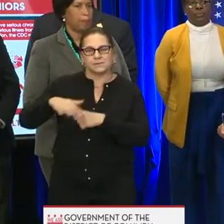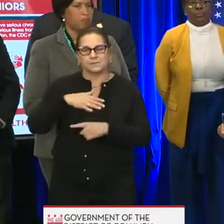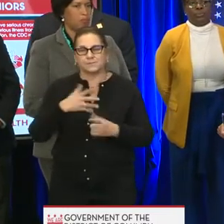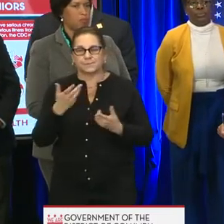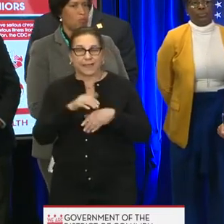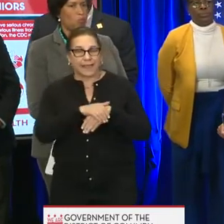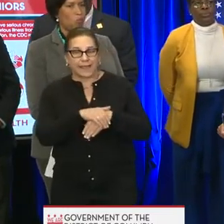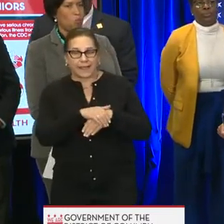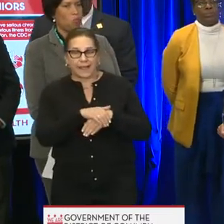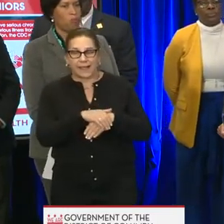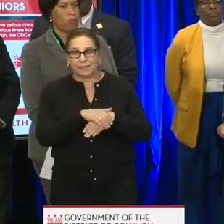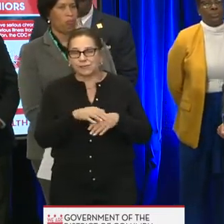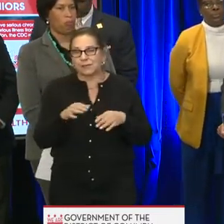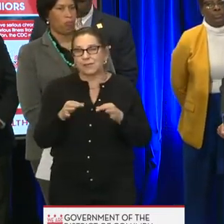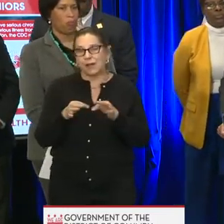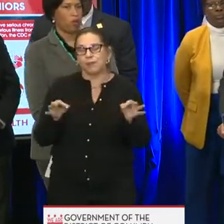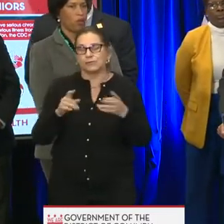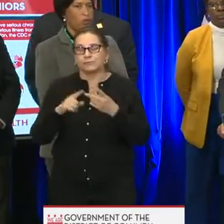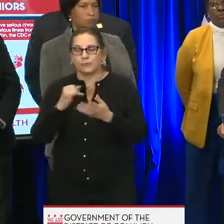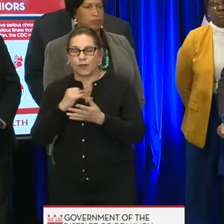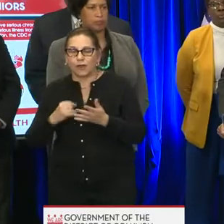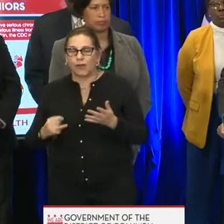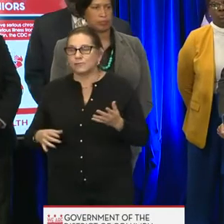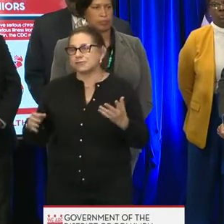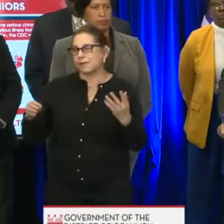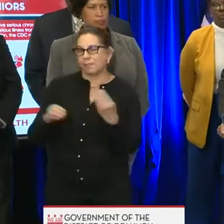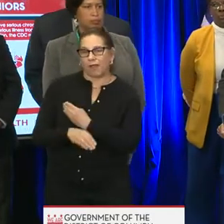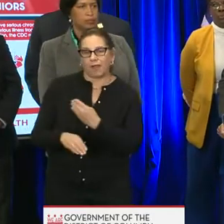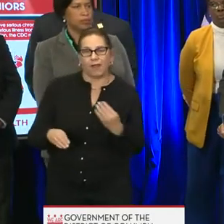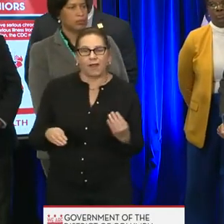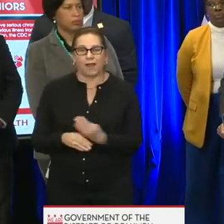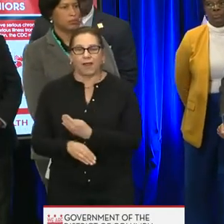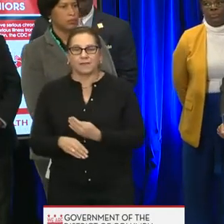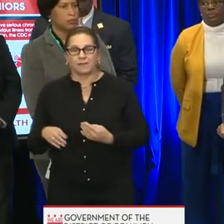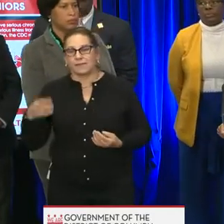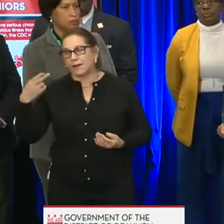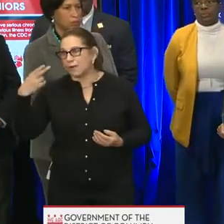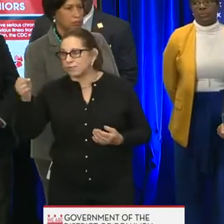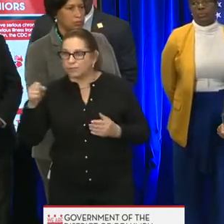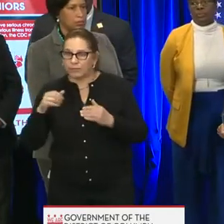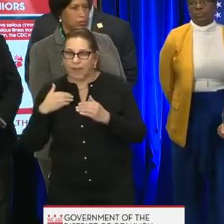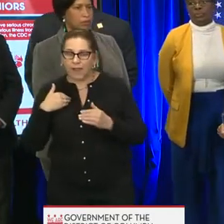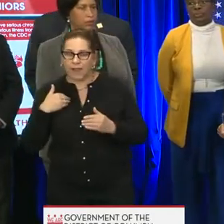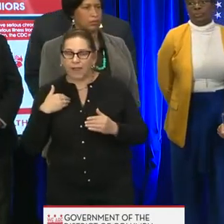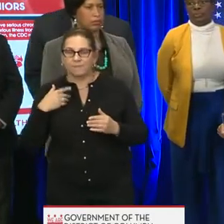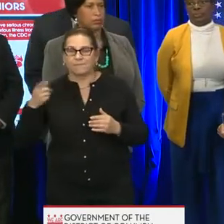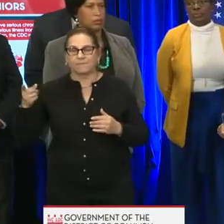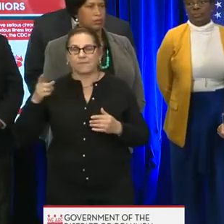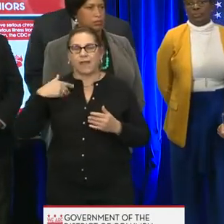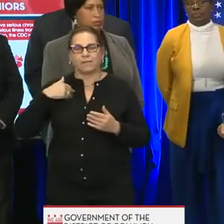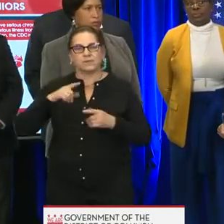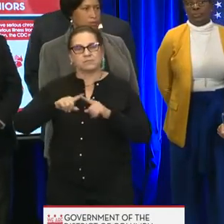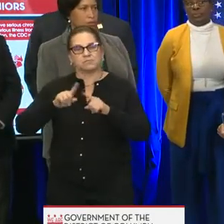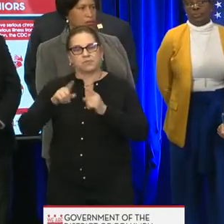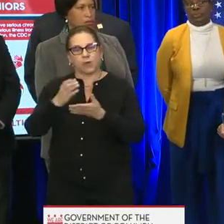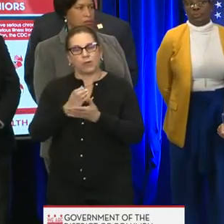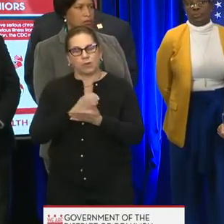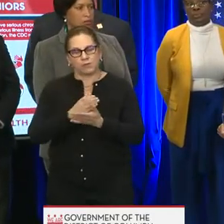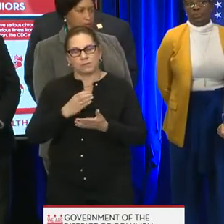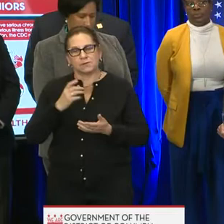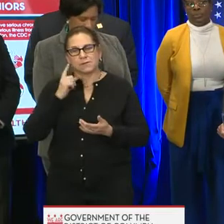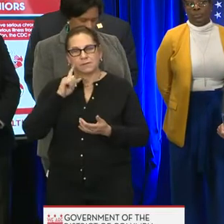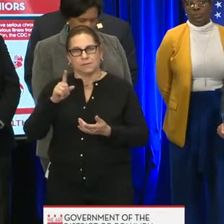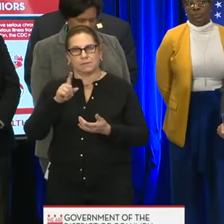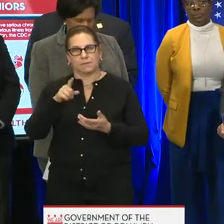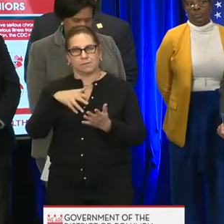arts, mathematics, and at the high school level, it will include all of our courses required for graduation.